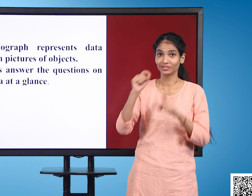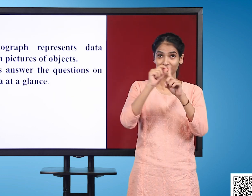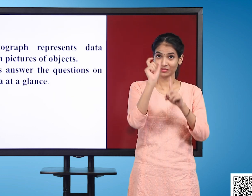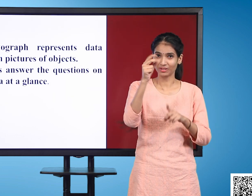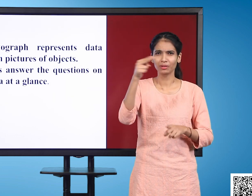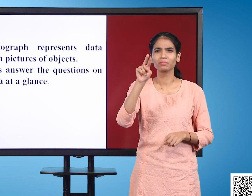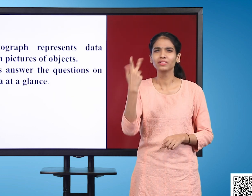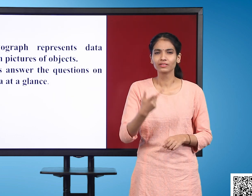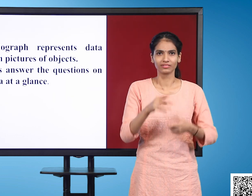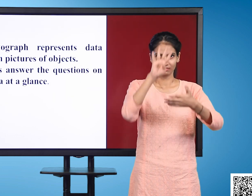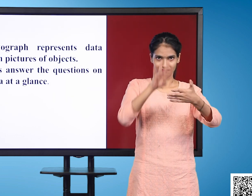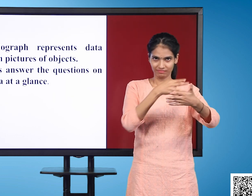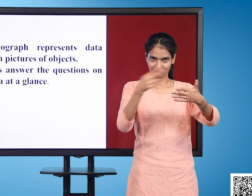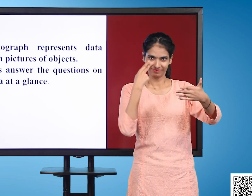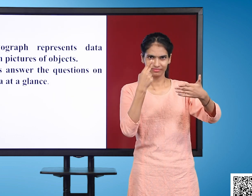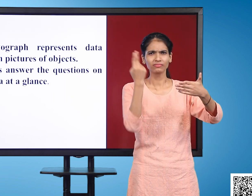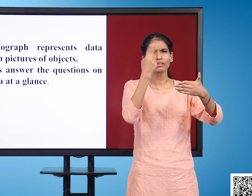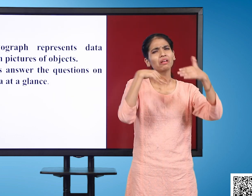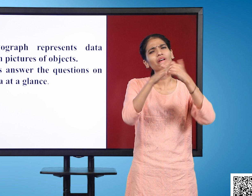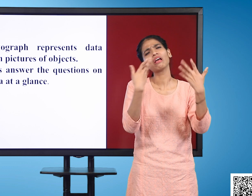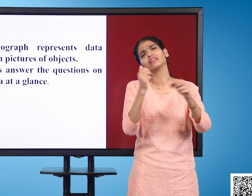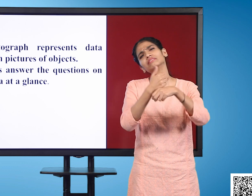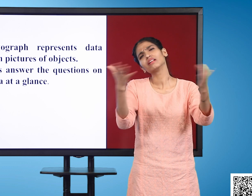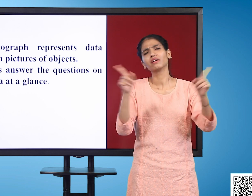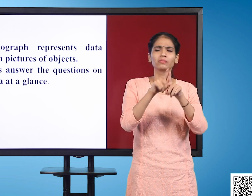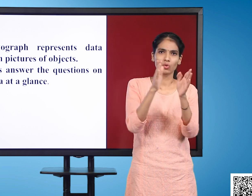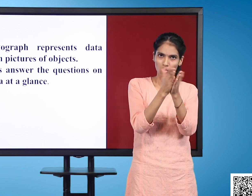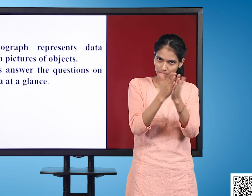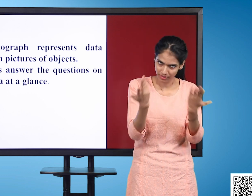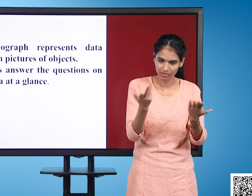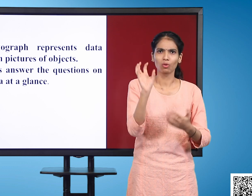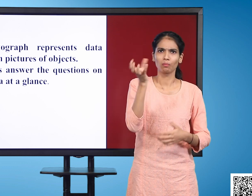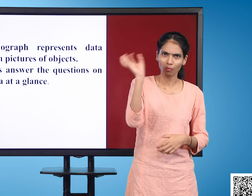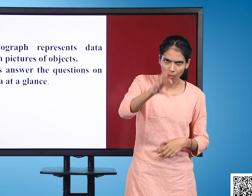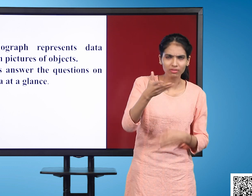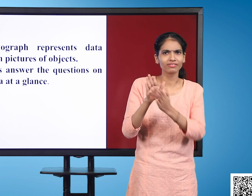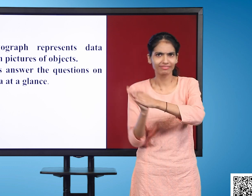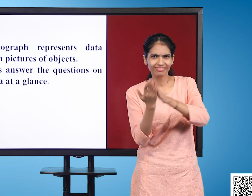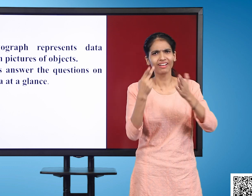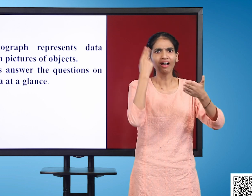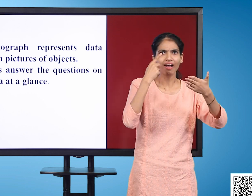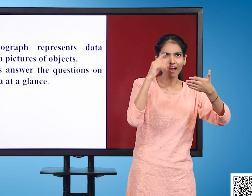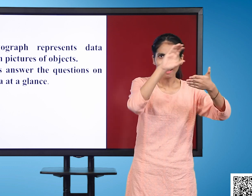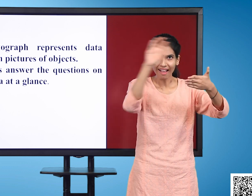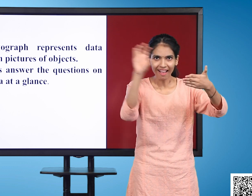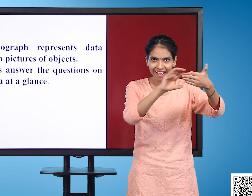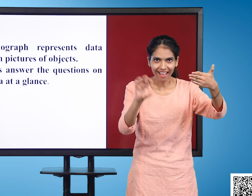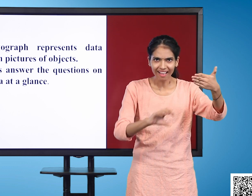A pictograph represents data through pictures of objects. It helps answer the questions on the data at a